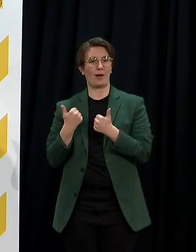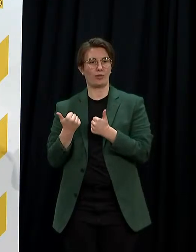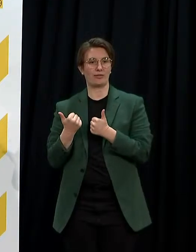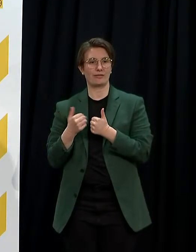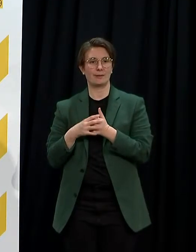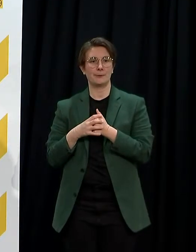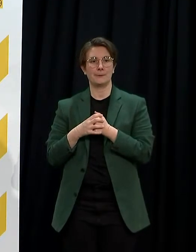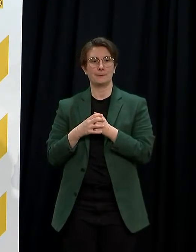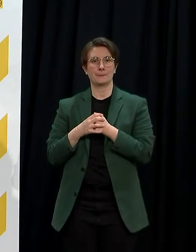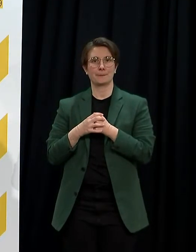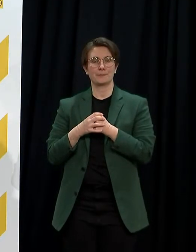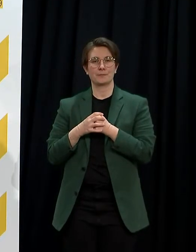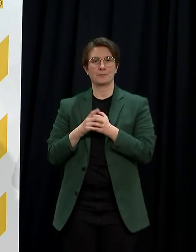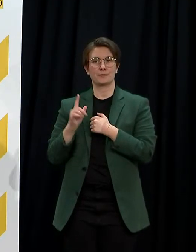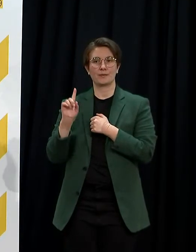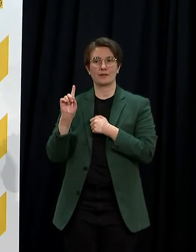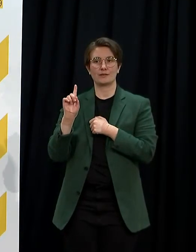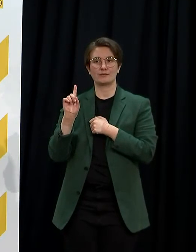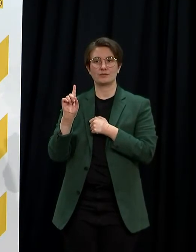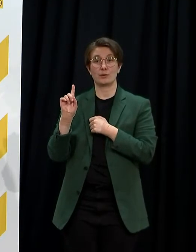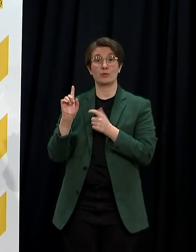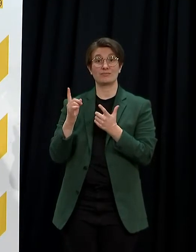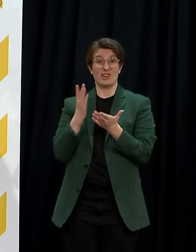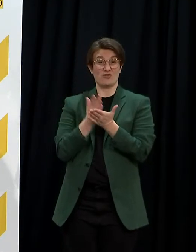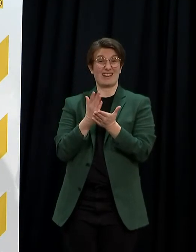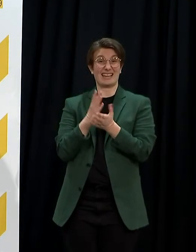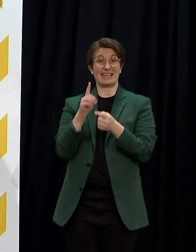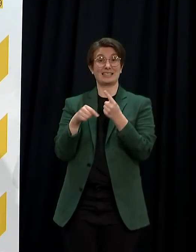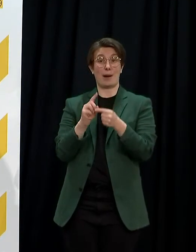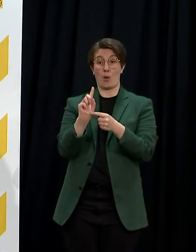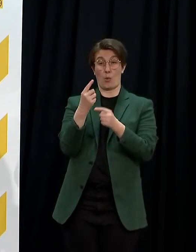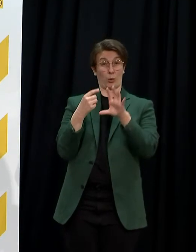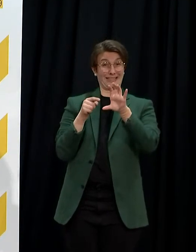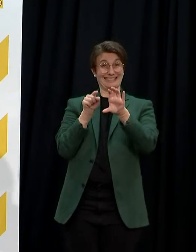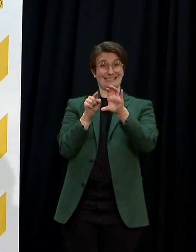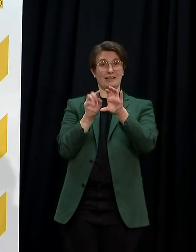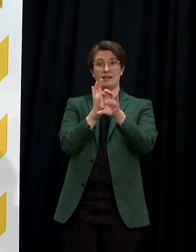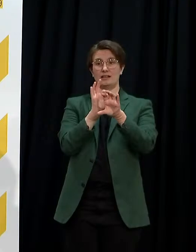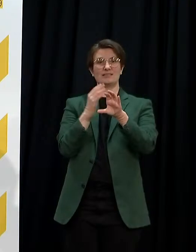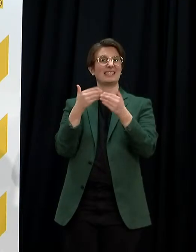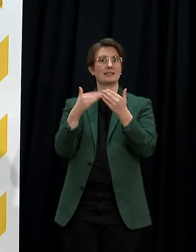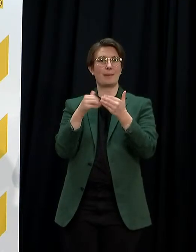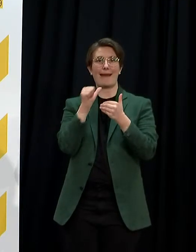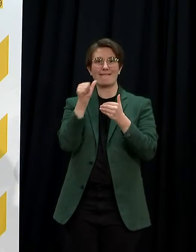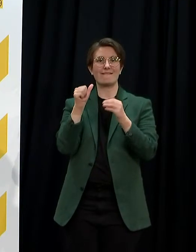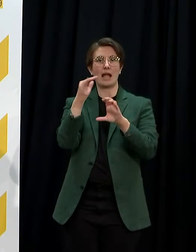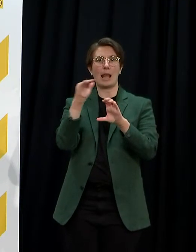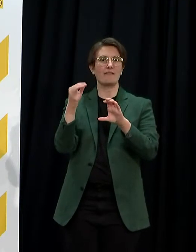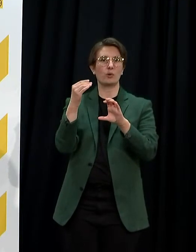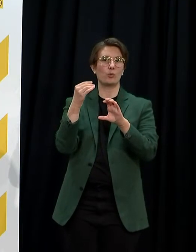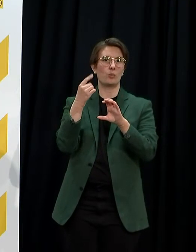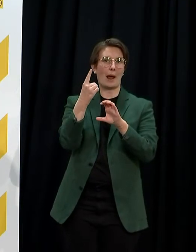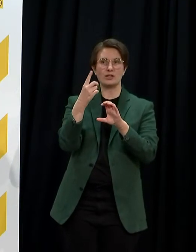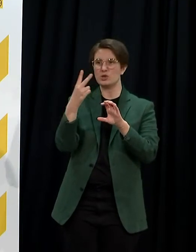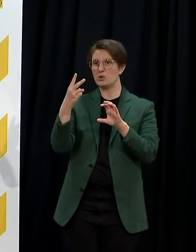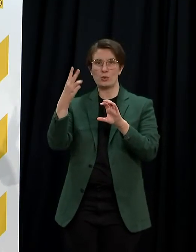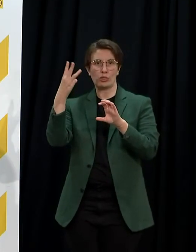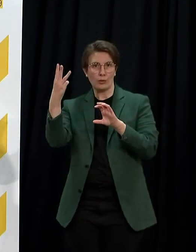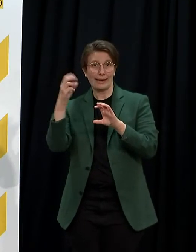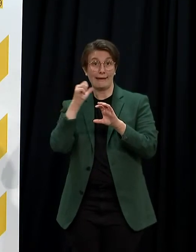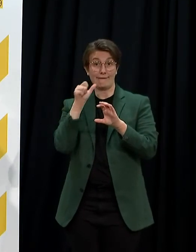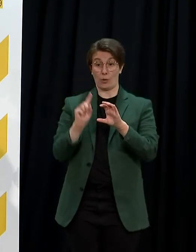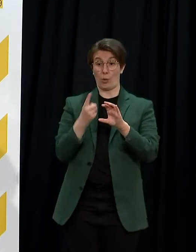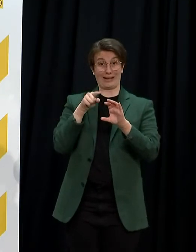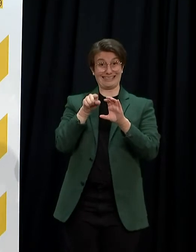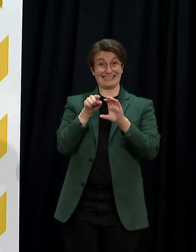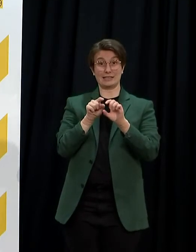it's actually what's happening in Auckland that determines your ability to cross as opposed to what's happening in the rest of the country. Not the reason to have a 4-1 split. To not have a